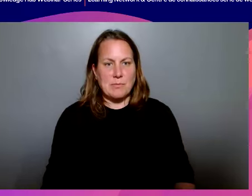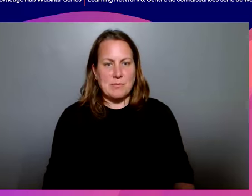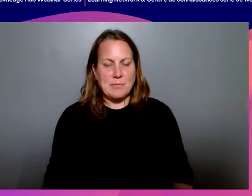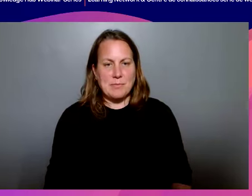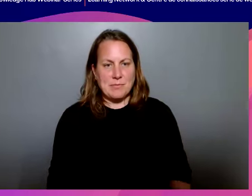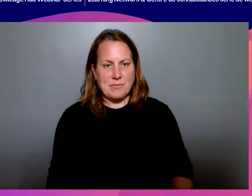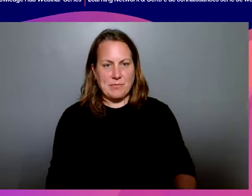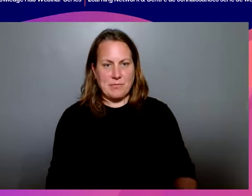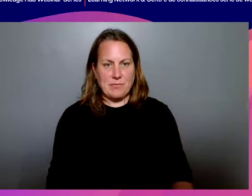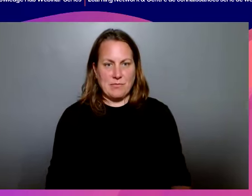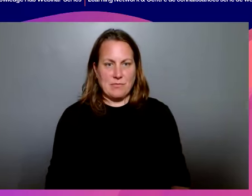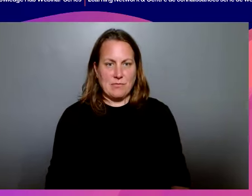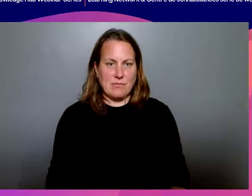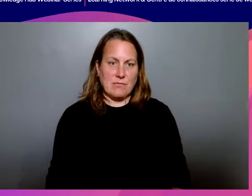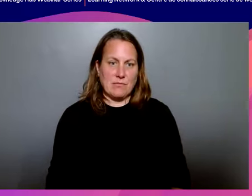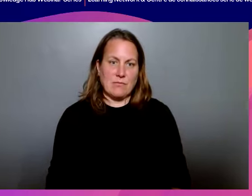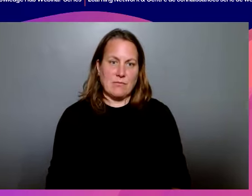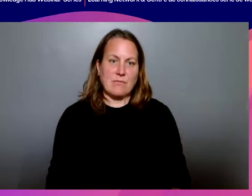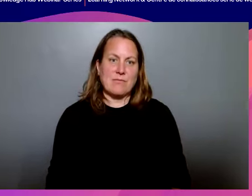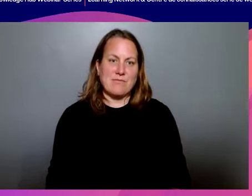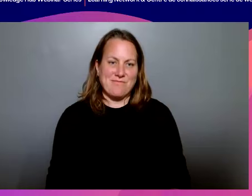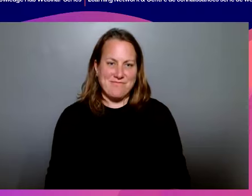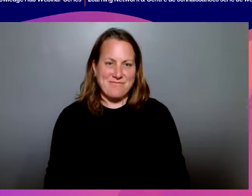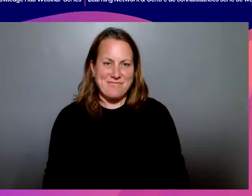like violence that has happened.